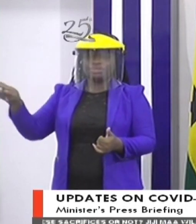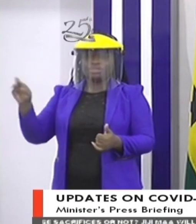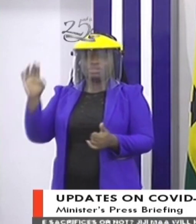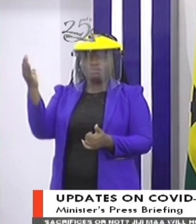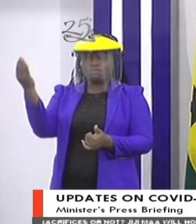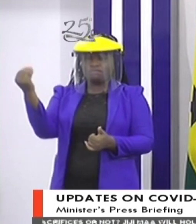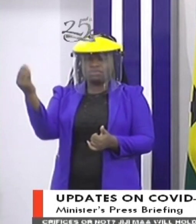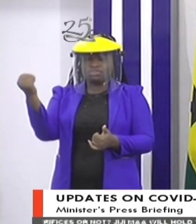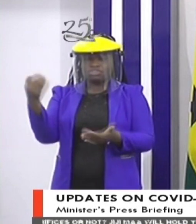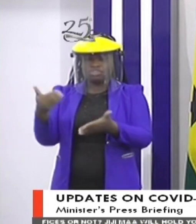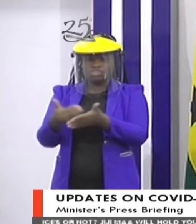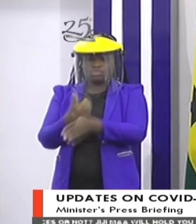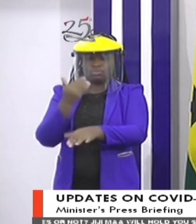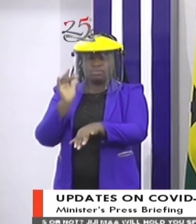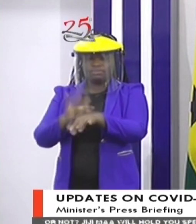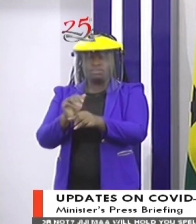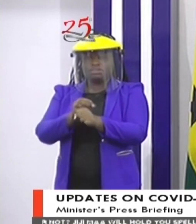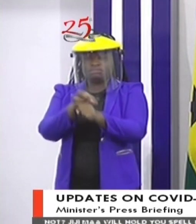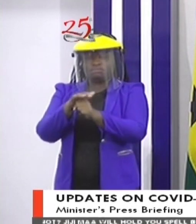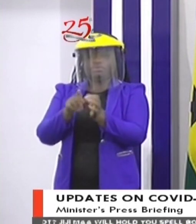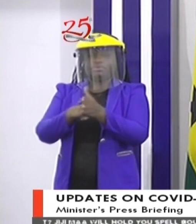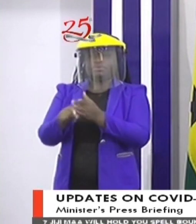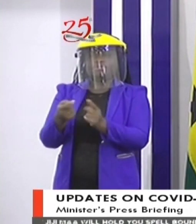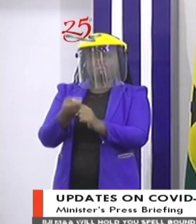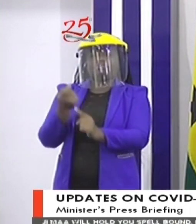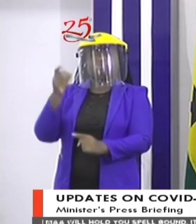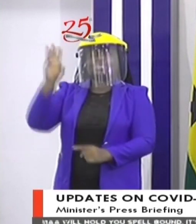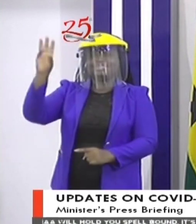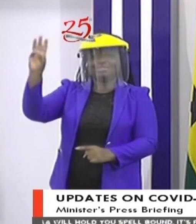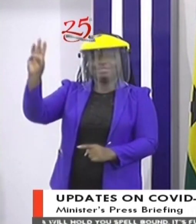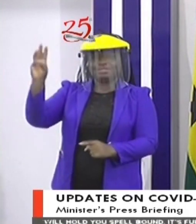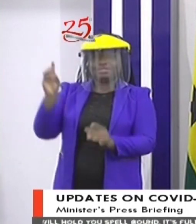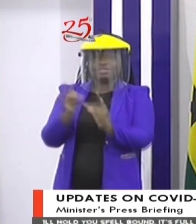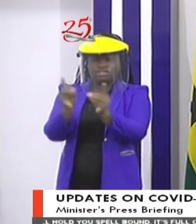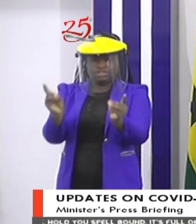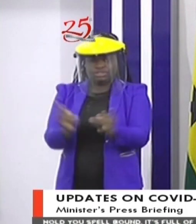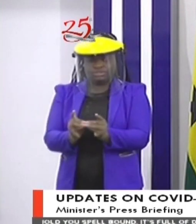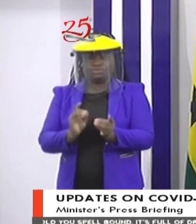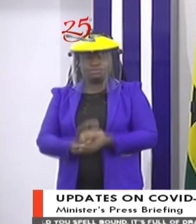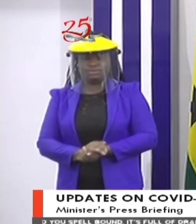cases from 6 districts.